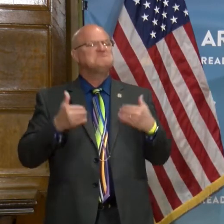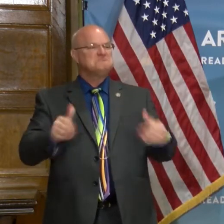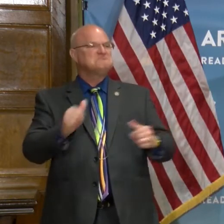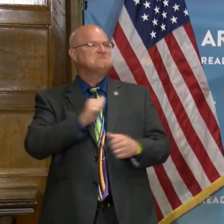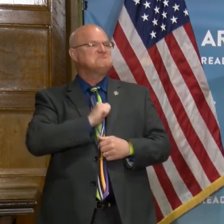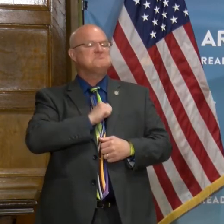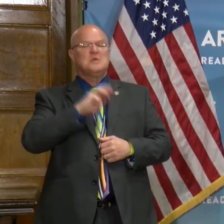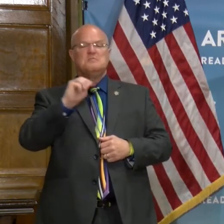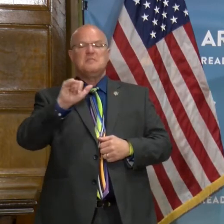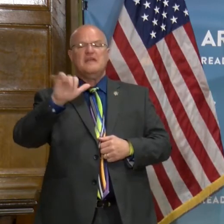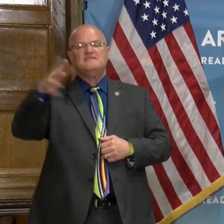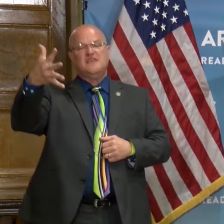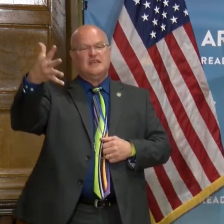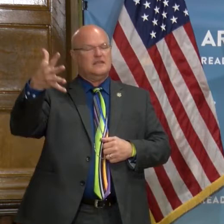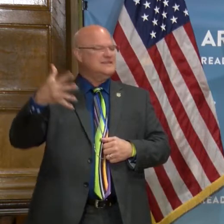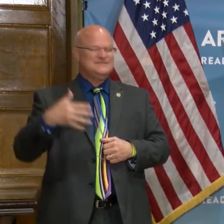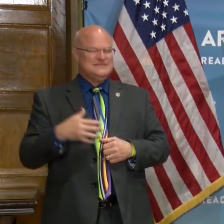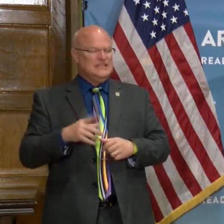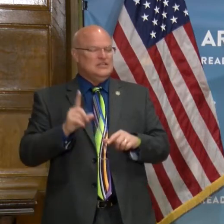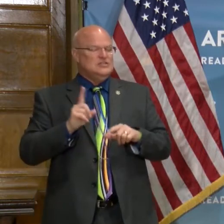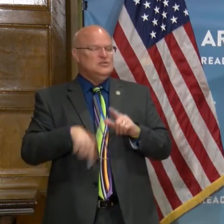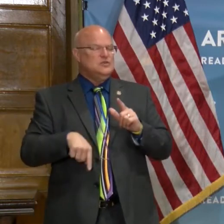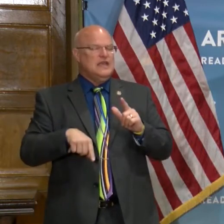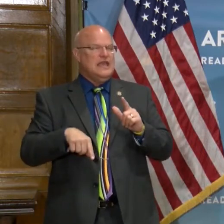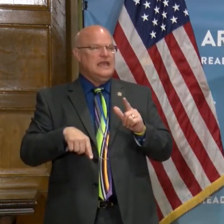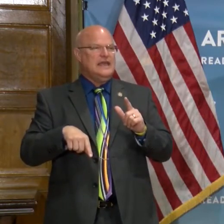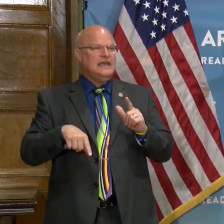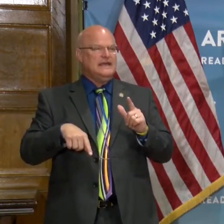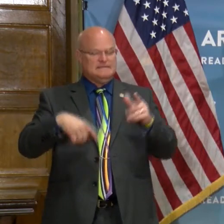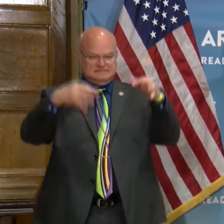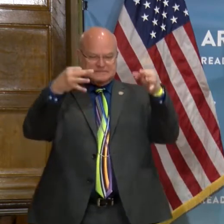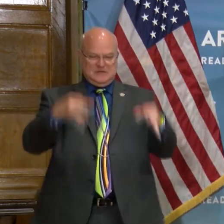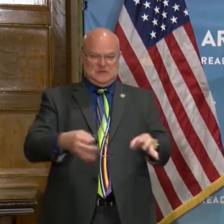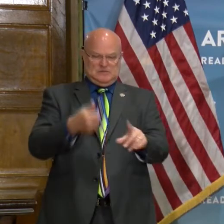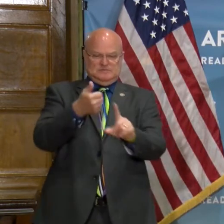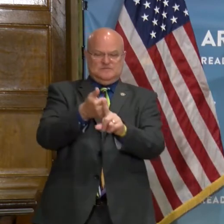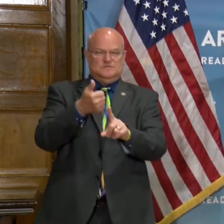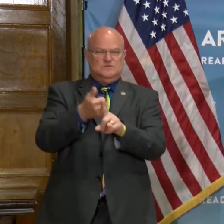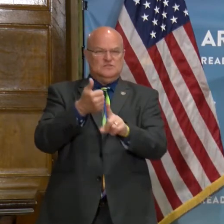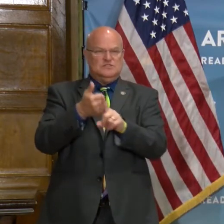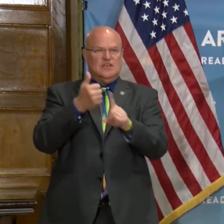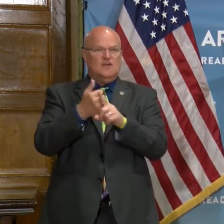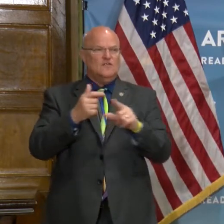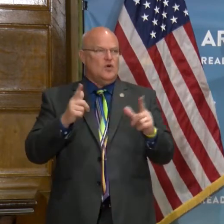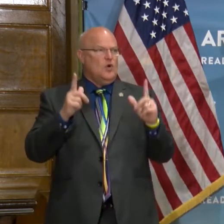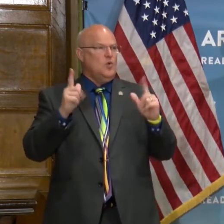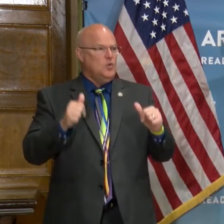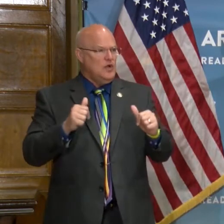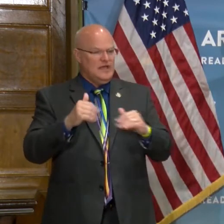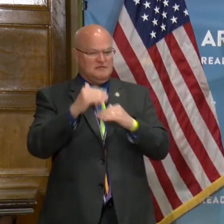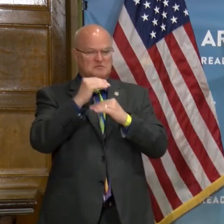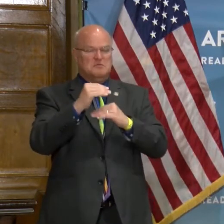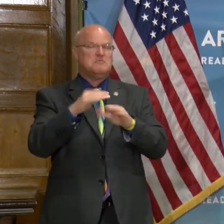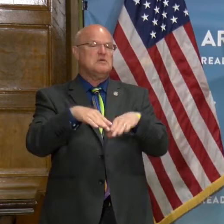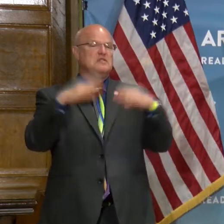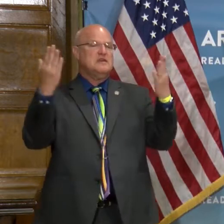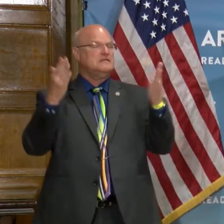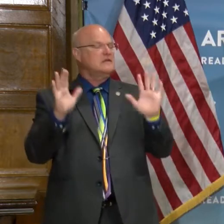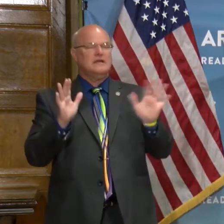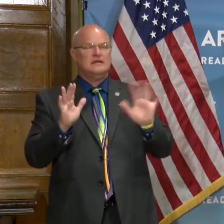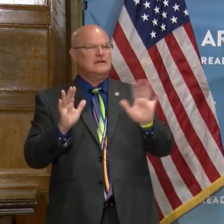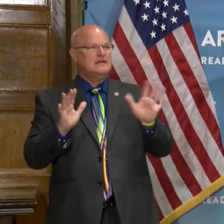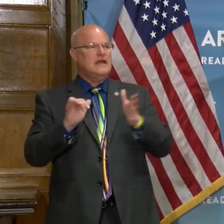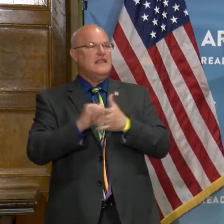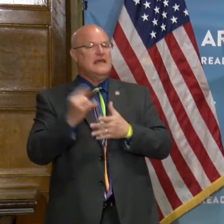that on May 5th? You can't just arbitrarily determine when the restrictions are lifted. That